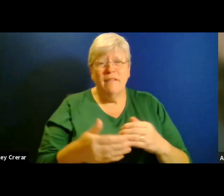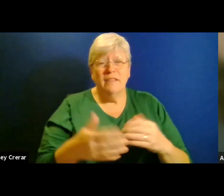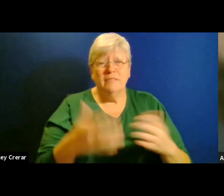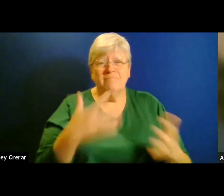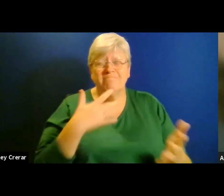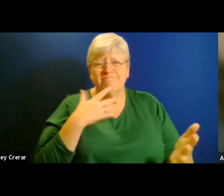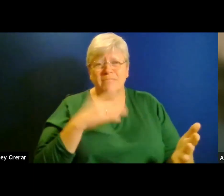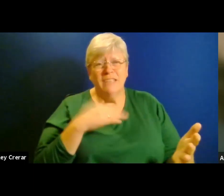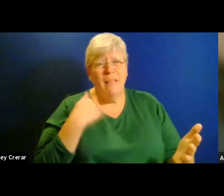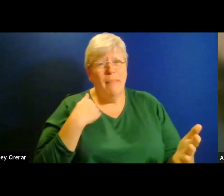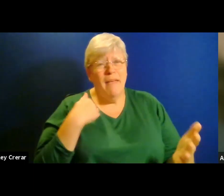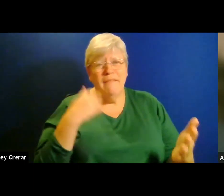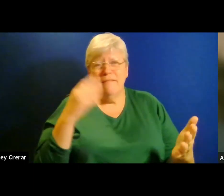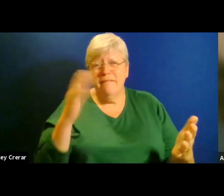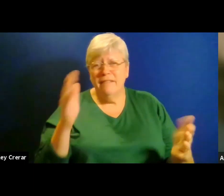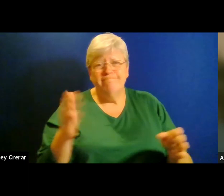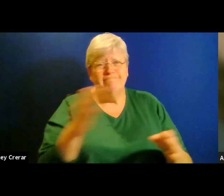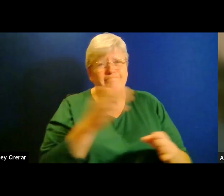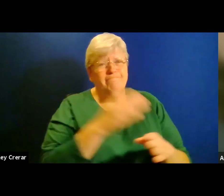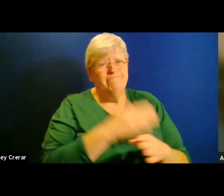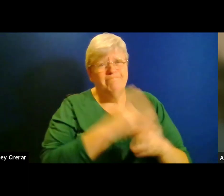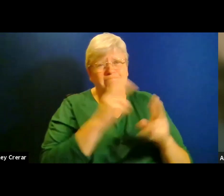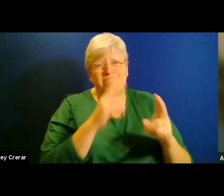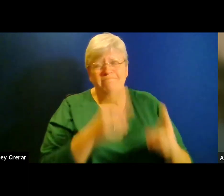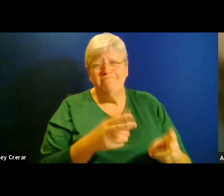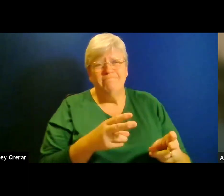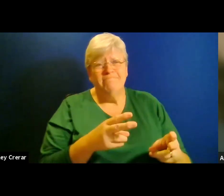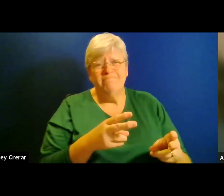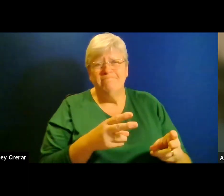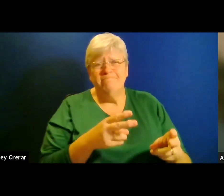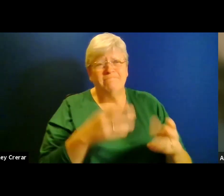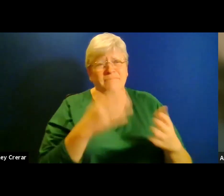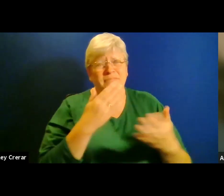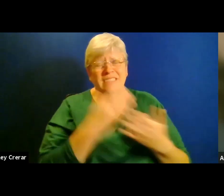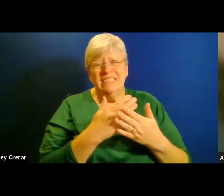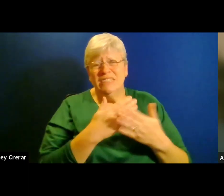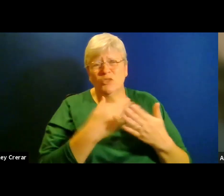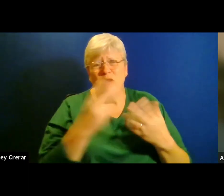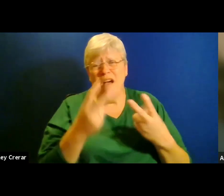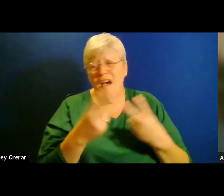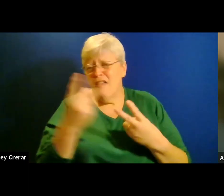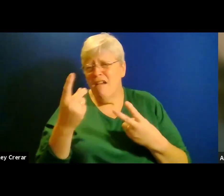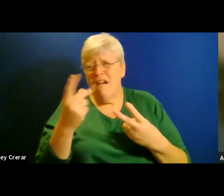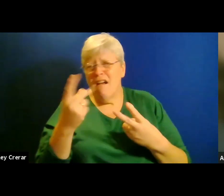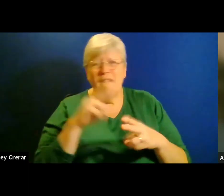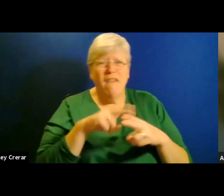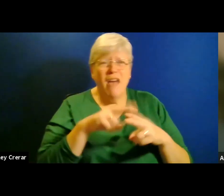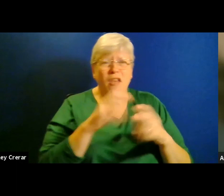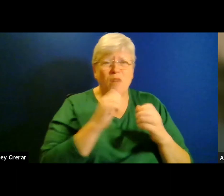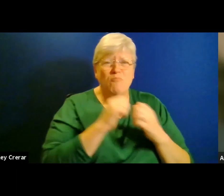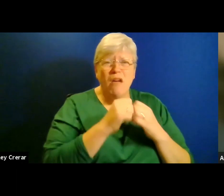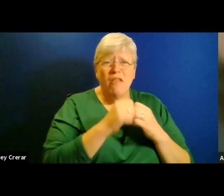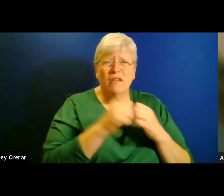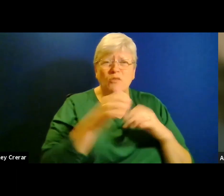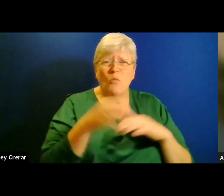premature, spoke of a man so dear to a mother, father, brother, and wife. Now who was encroaching on